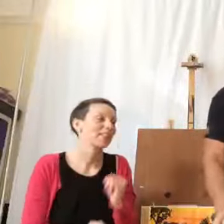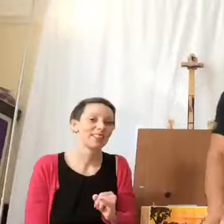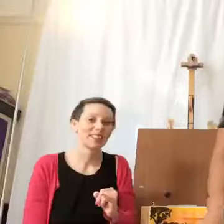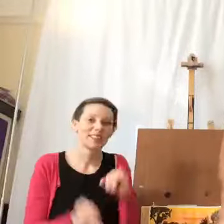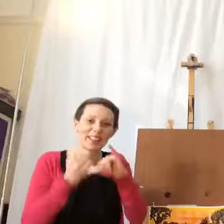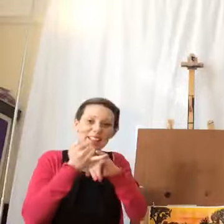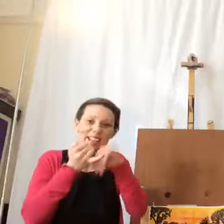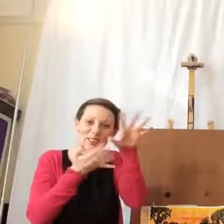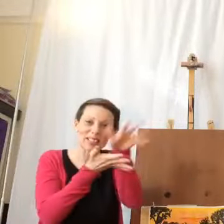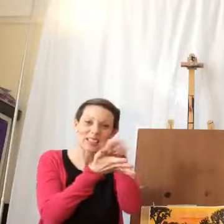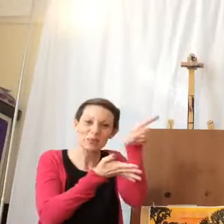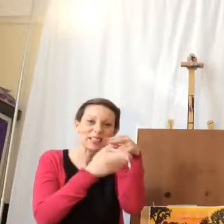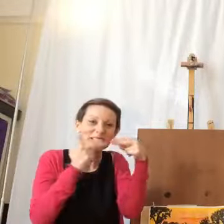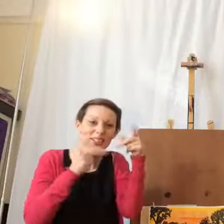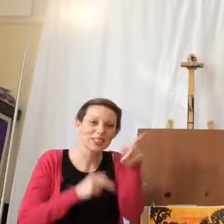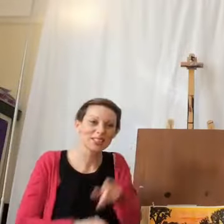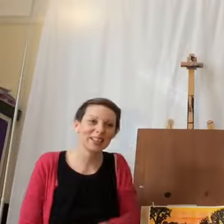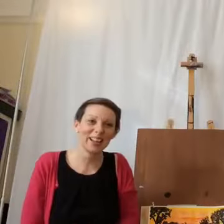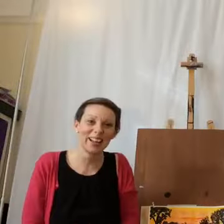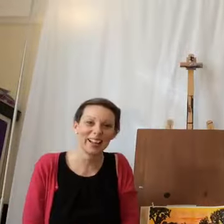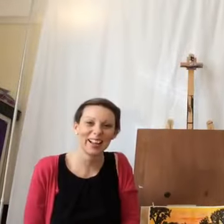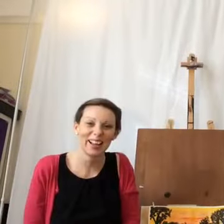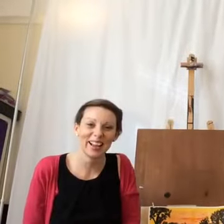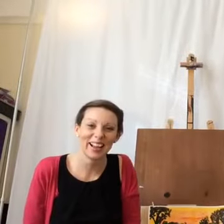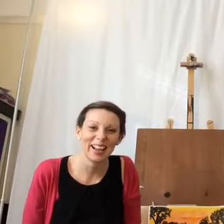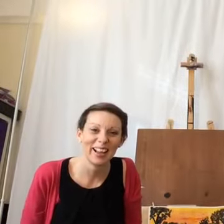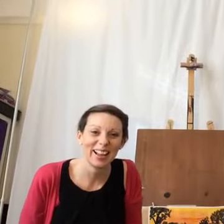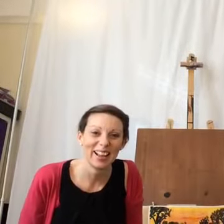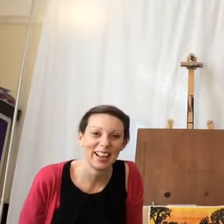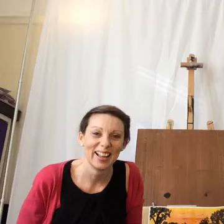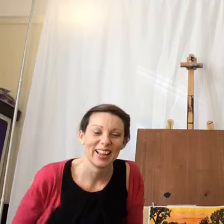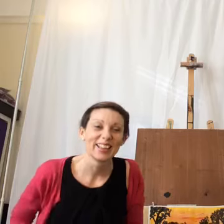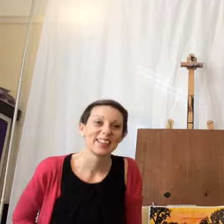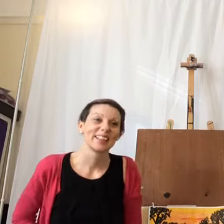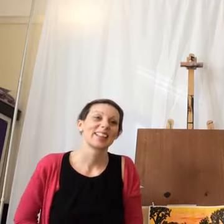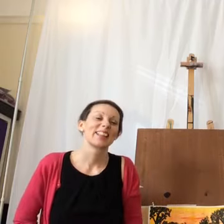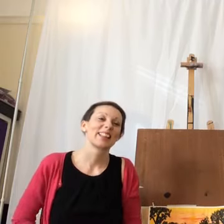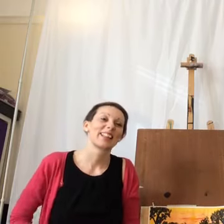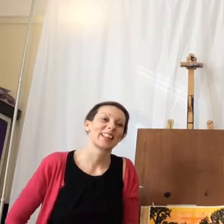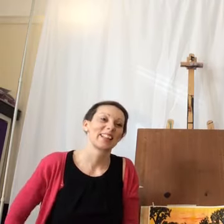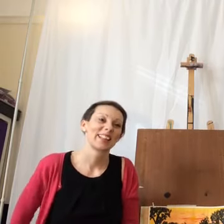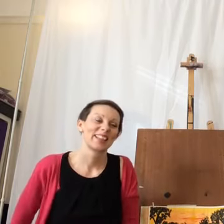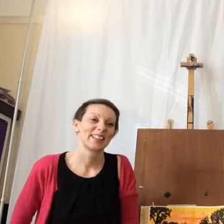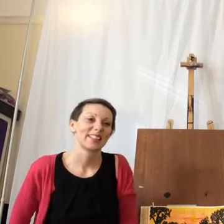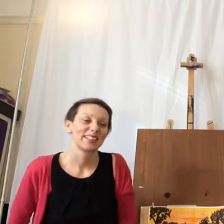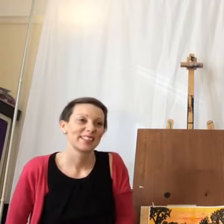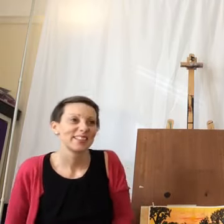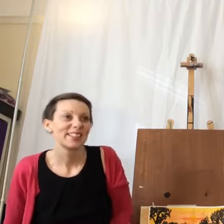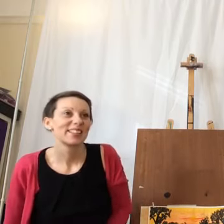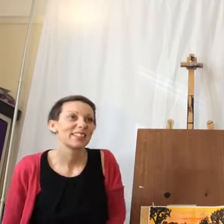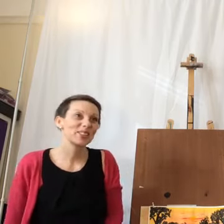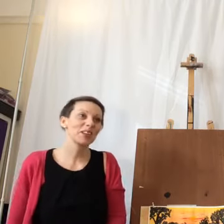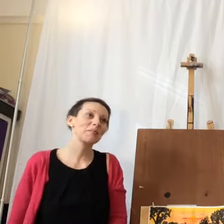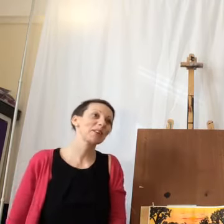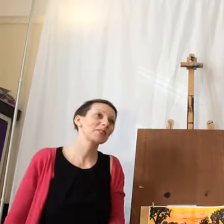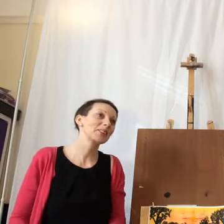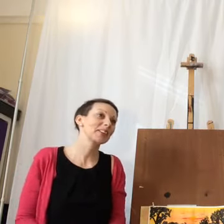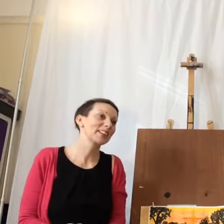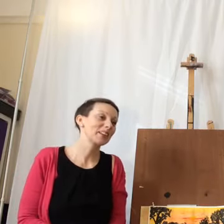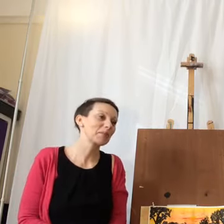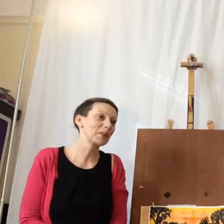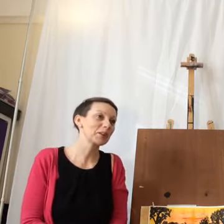She nicks my lunch. I'm just going to help Evie do this. Help. Oh my goodness. Oh no. Do you want to come